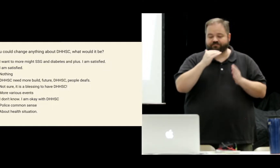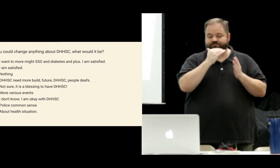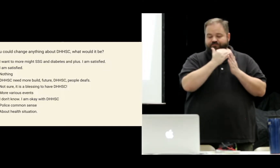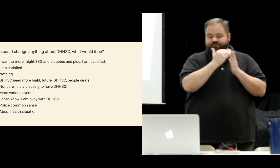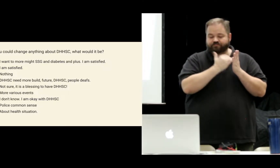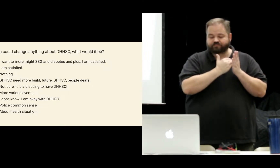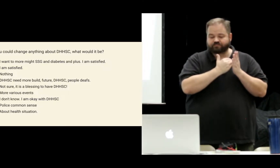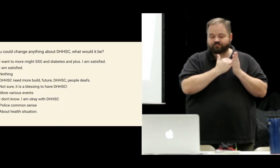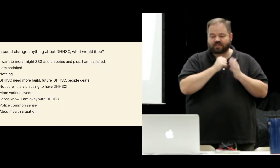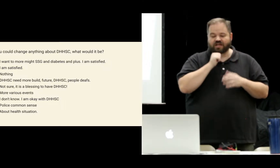here, but